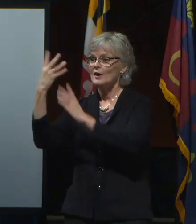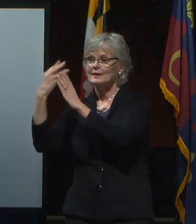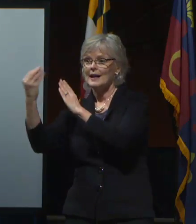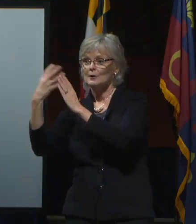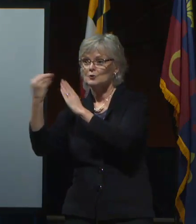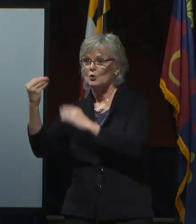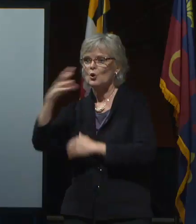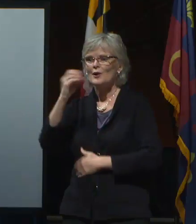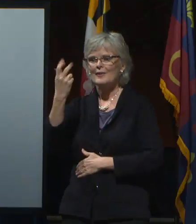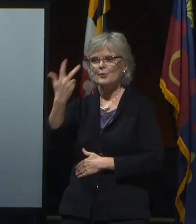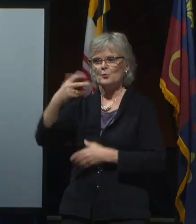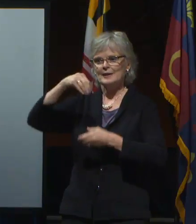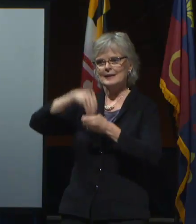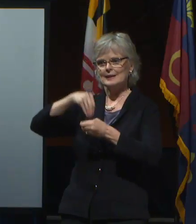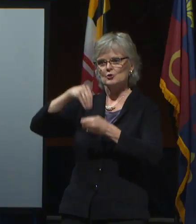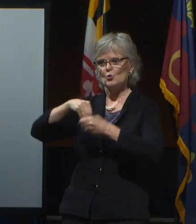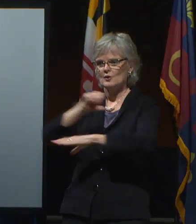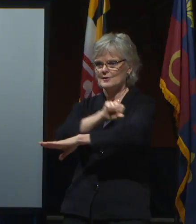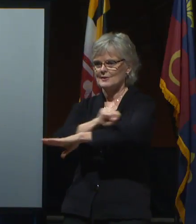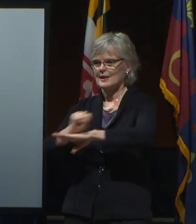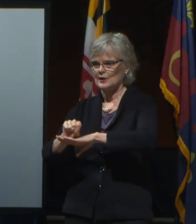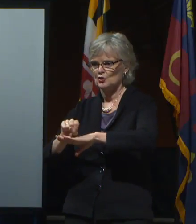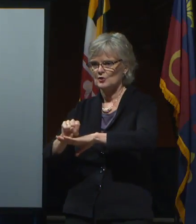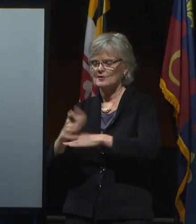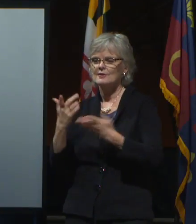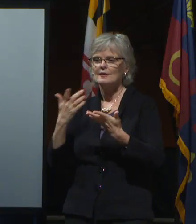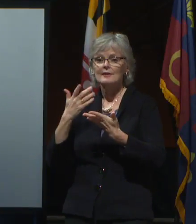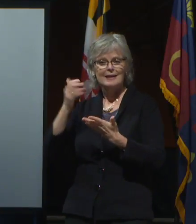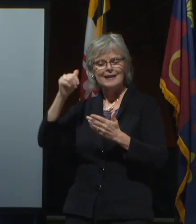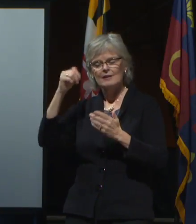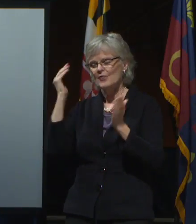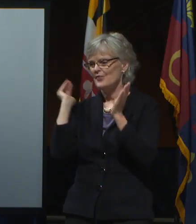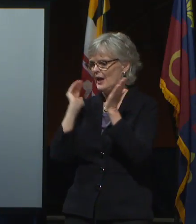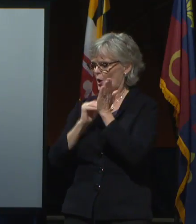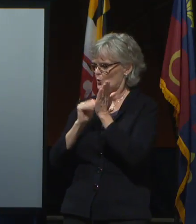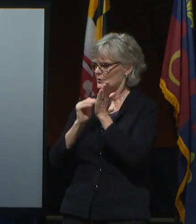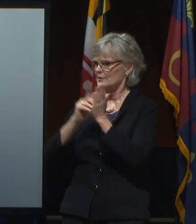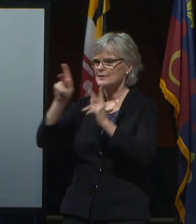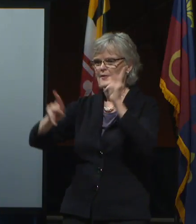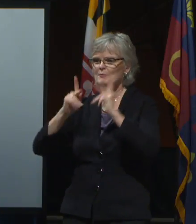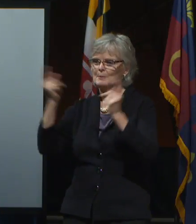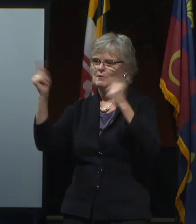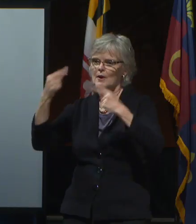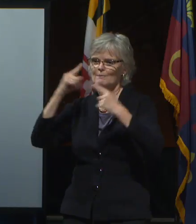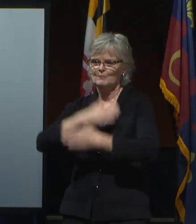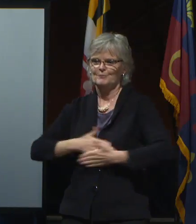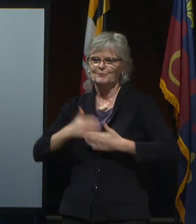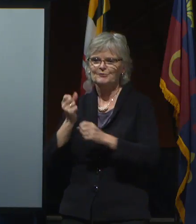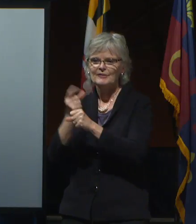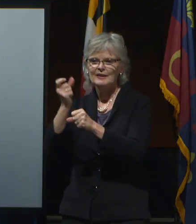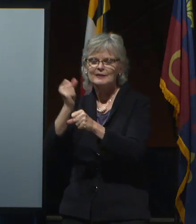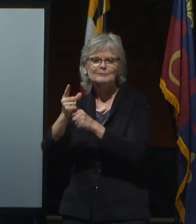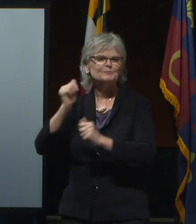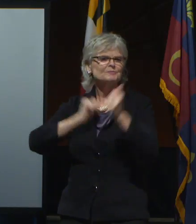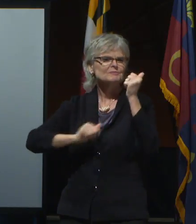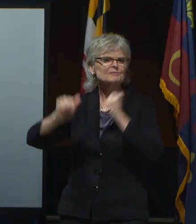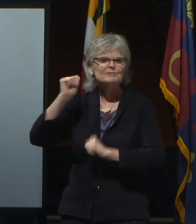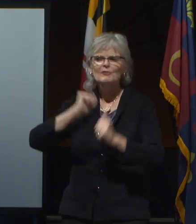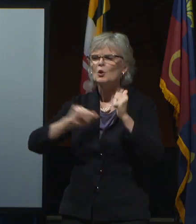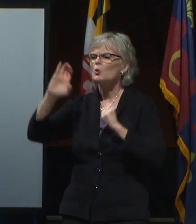and 3 indoor stages, entertains tens of thousands of people a year, with shows varying